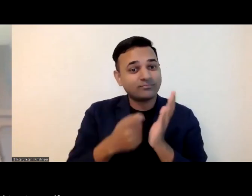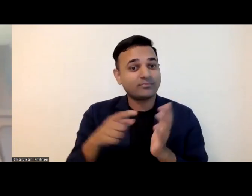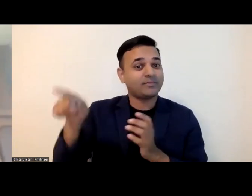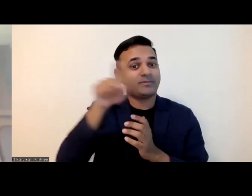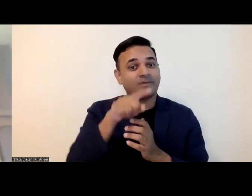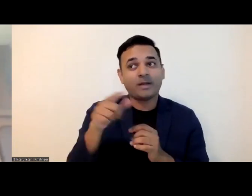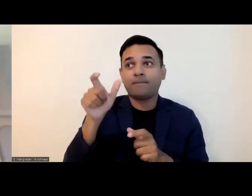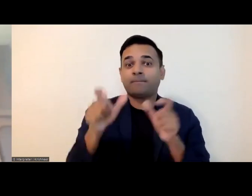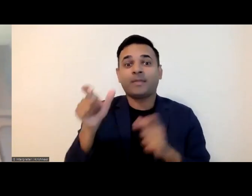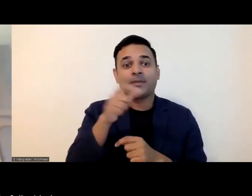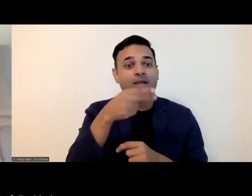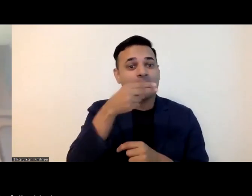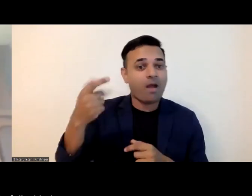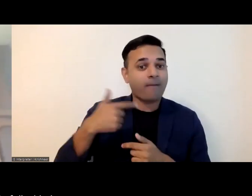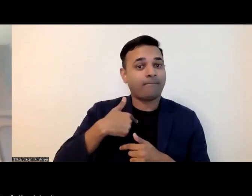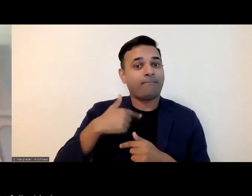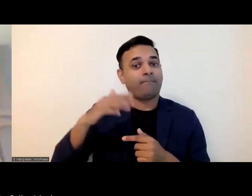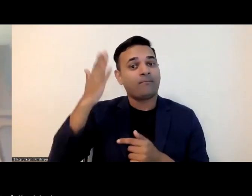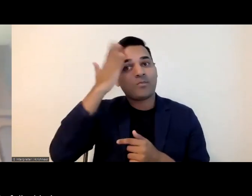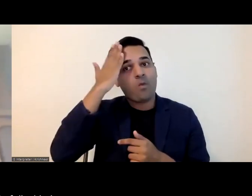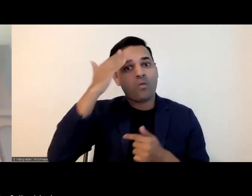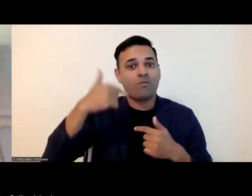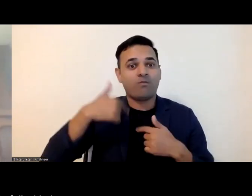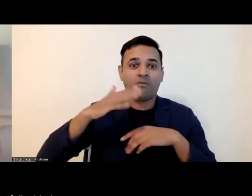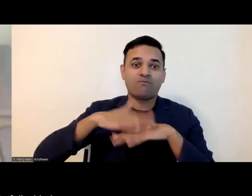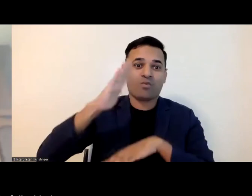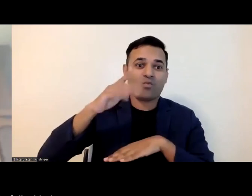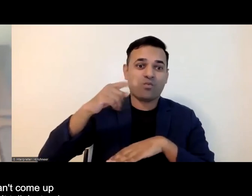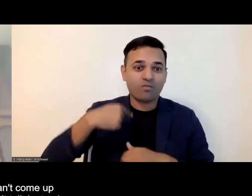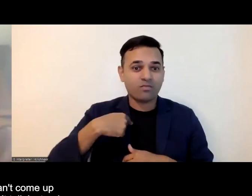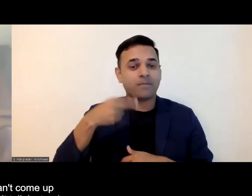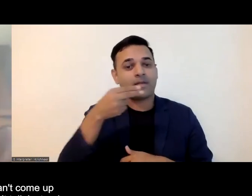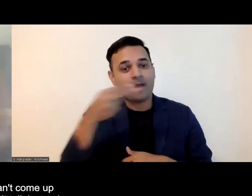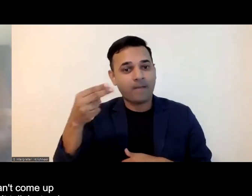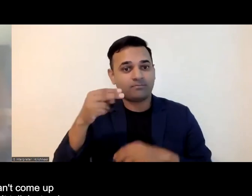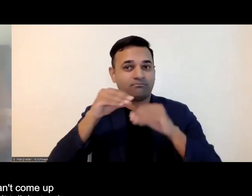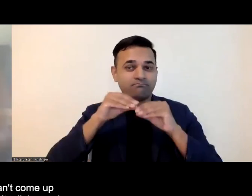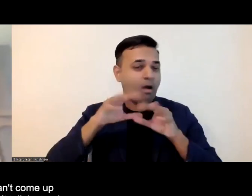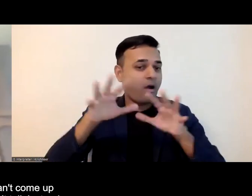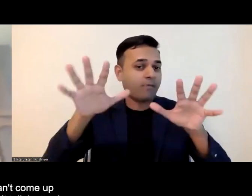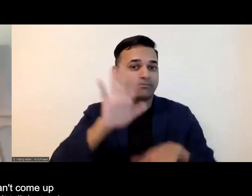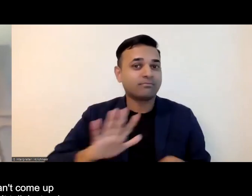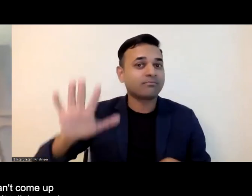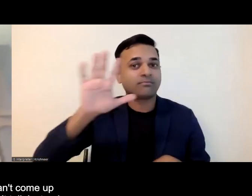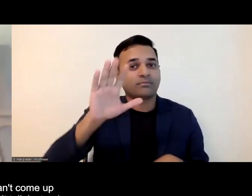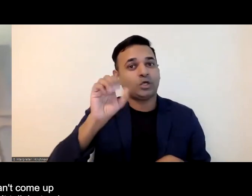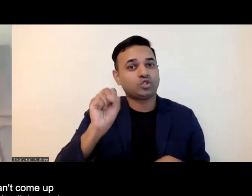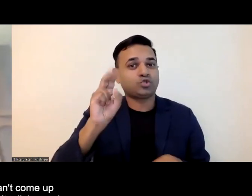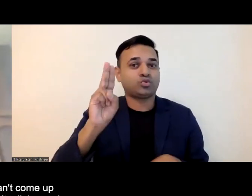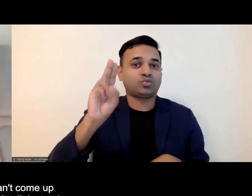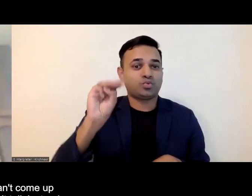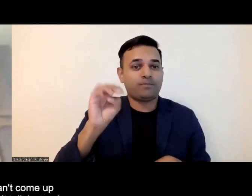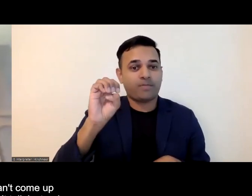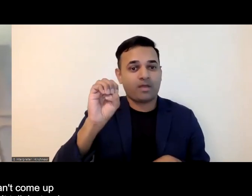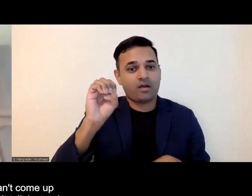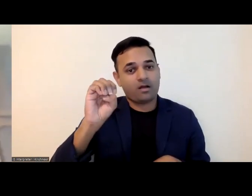myself. But there is a lot of disabled person, they can't come up, they can't